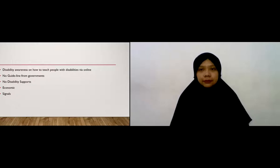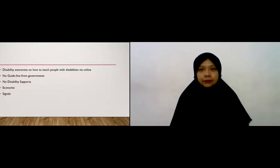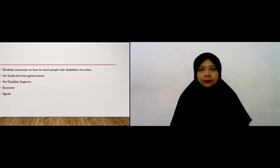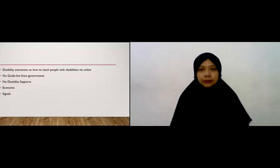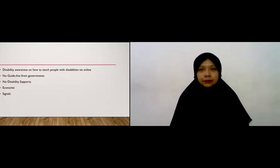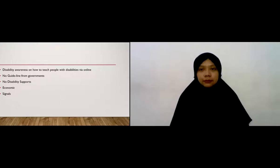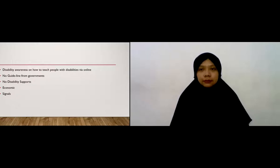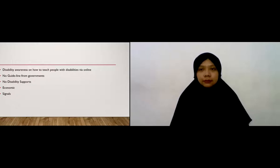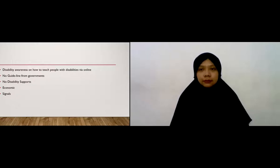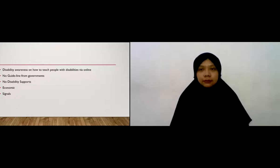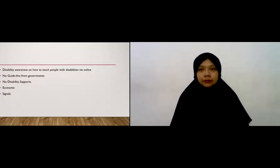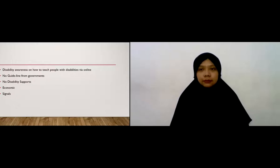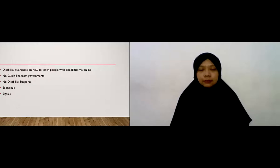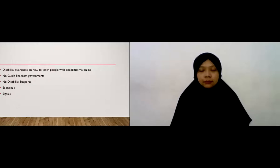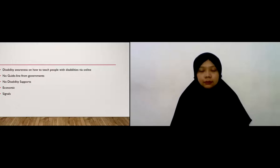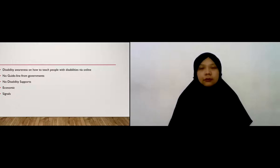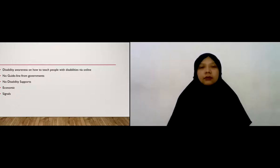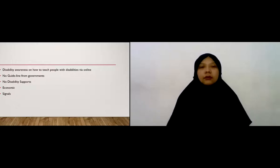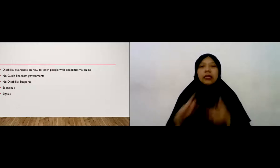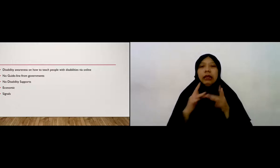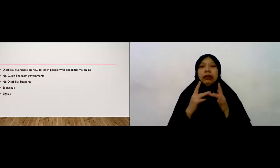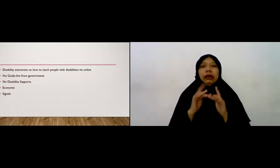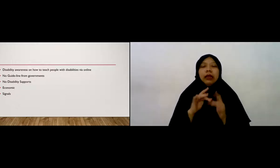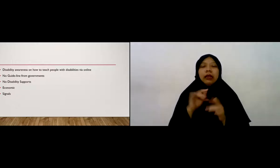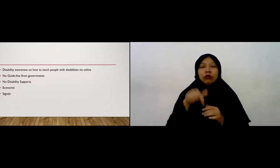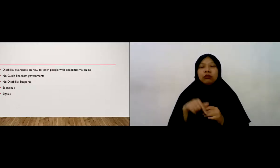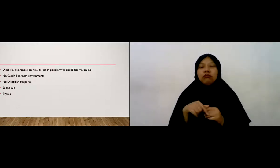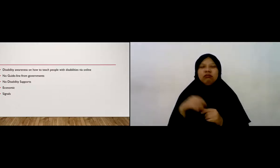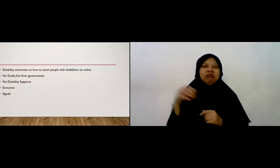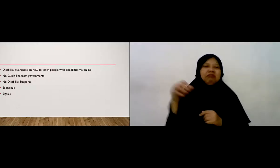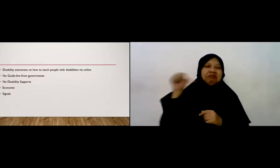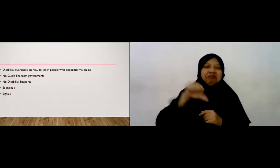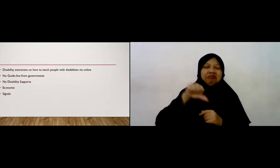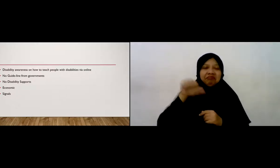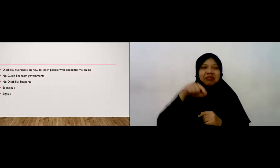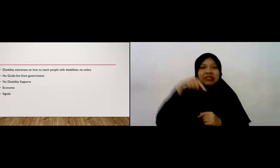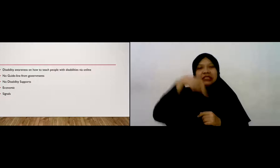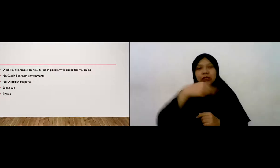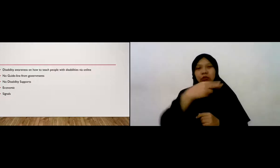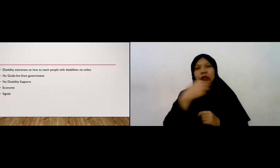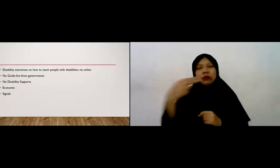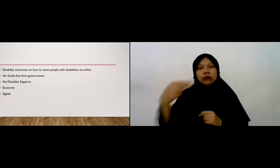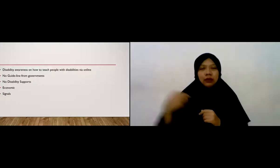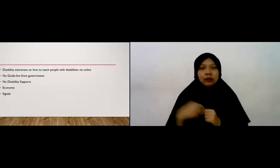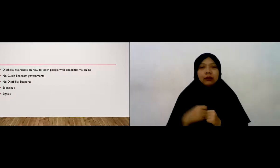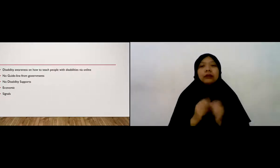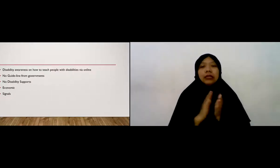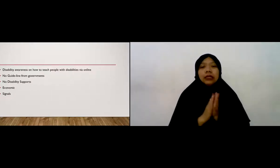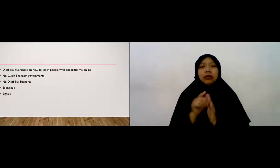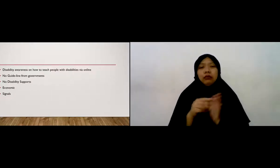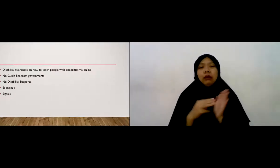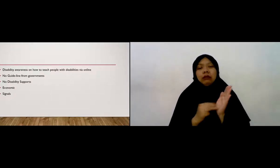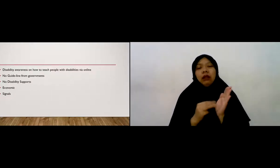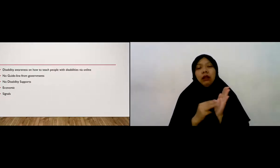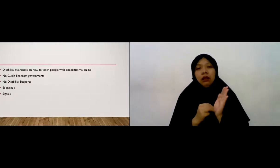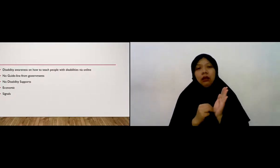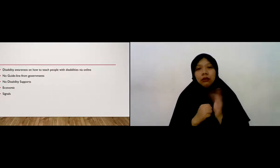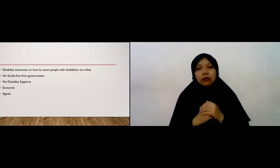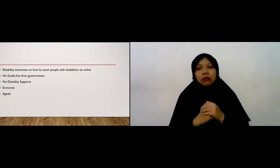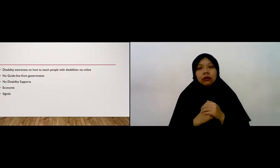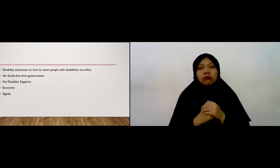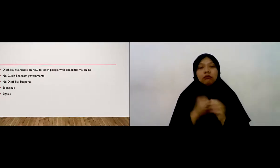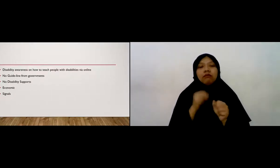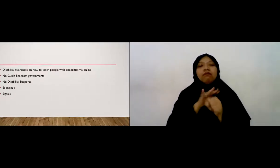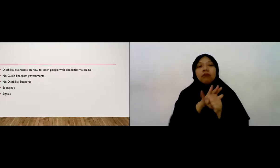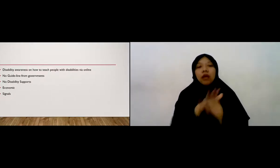the internet connection is really also crucial problem for Indonesia. So it also happened to impact to people with